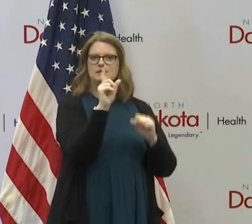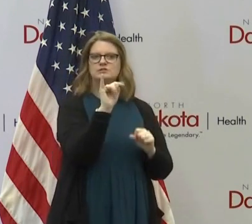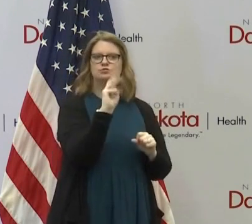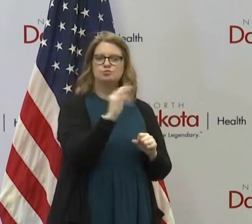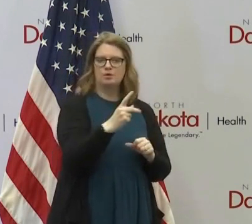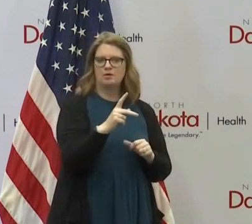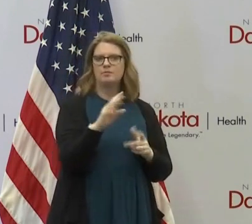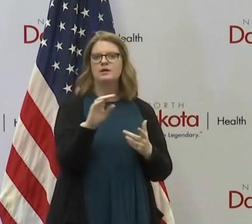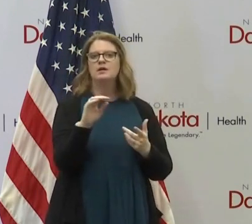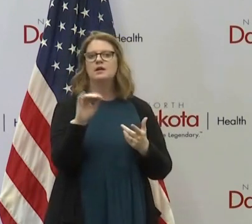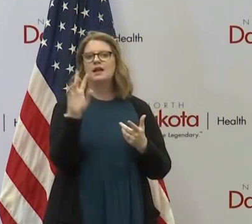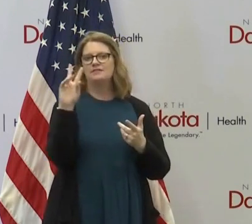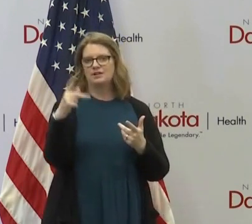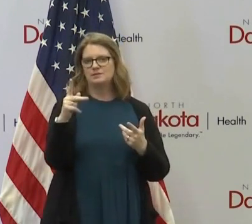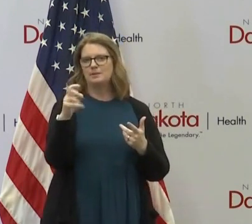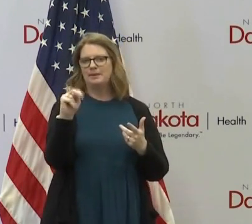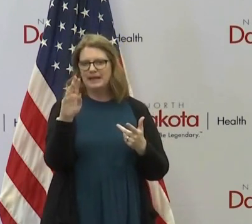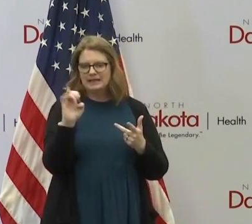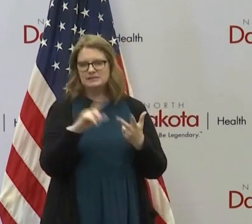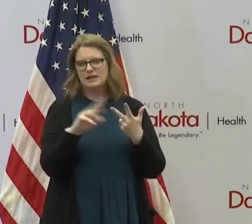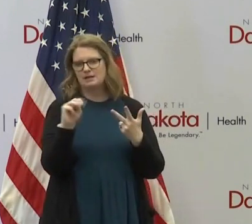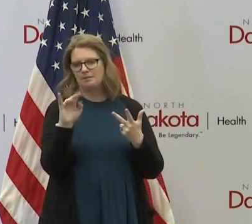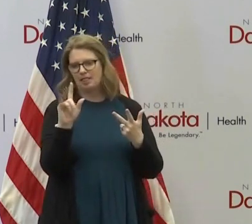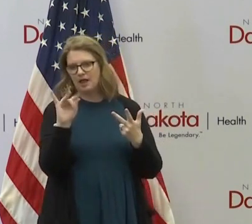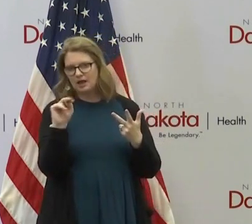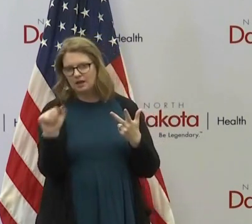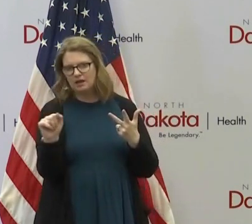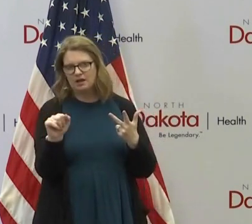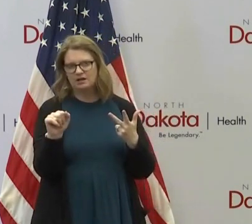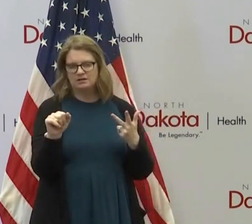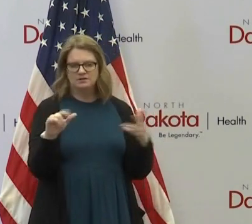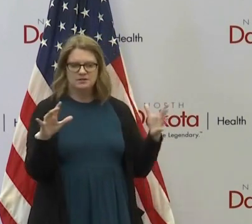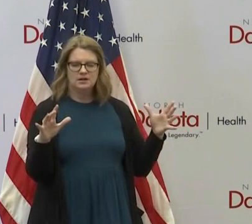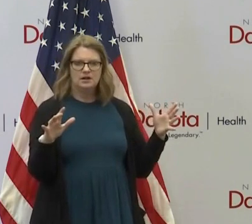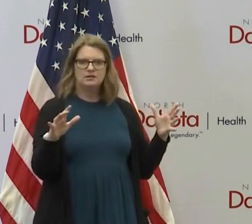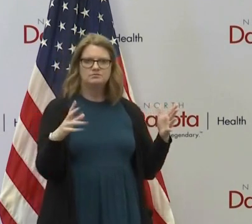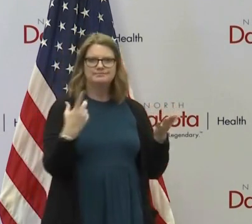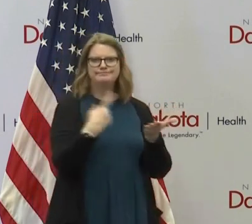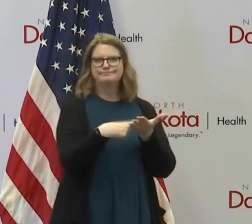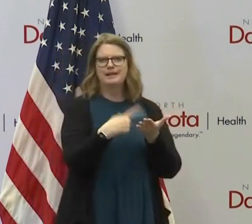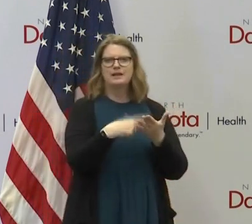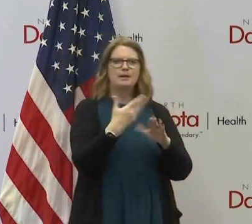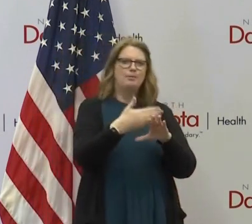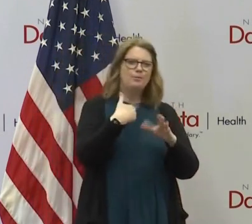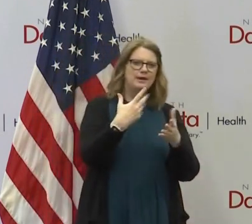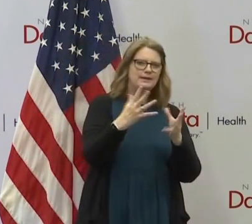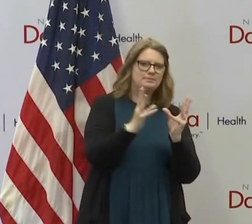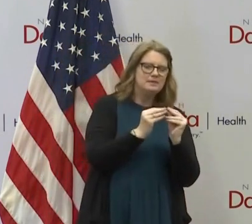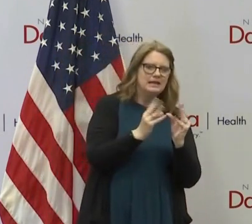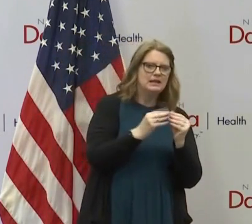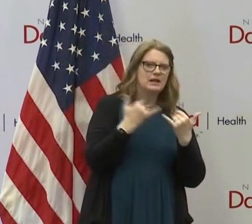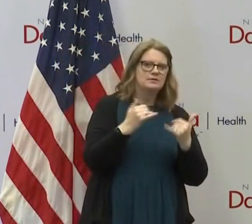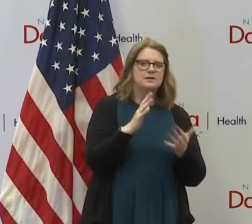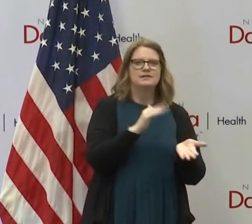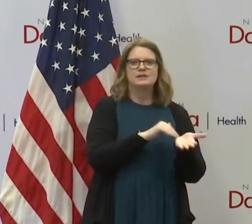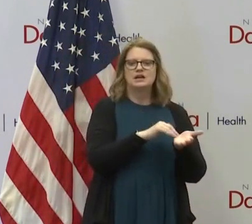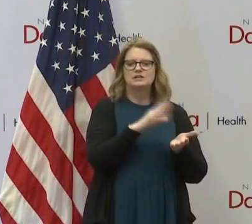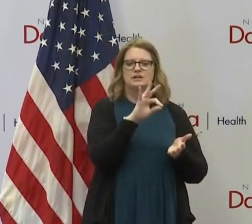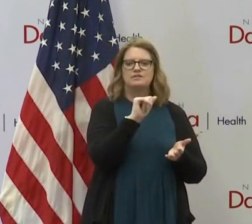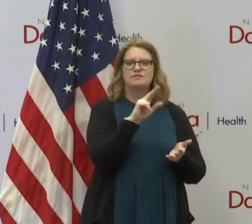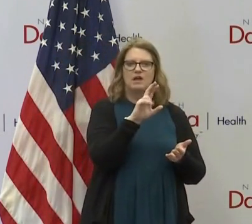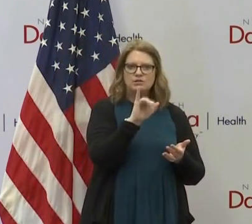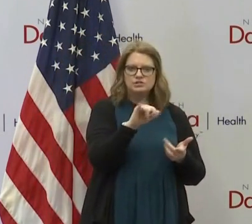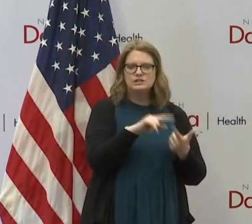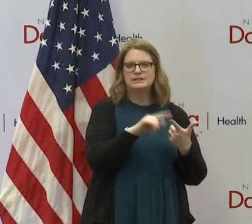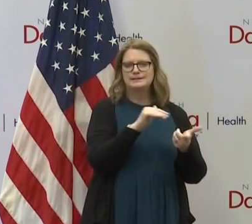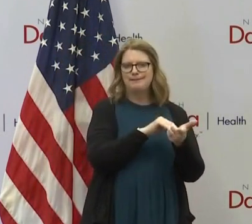Melania, and Vice President Pence. Also part of that meeting, I'll call it a pre-meeting, we had updates from Dr. Fauci, Dr.